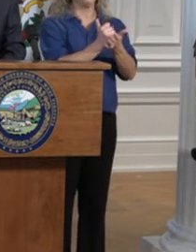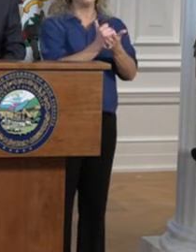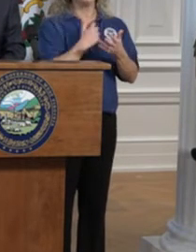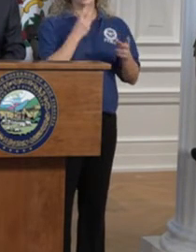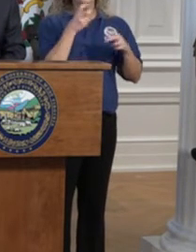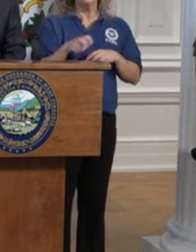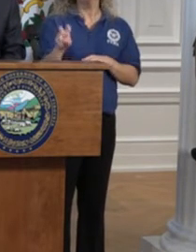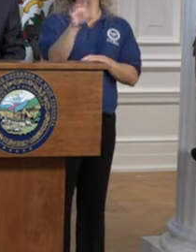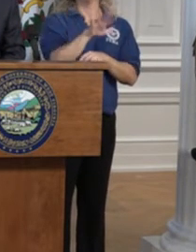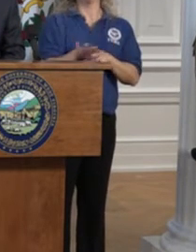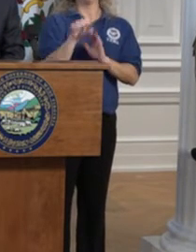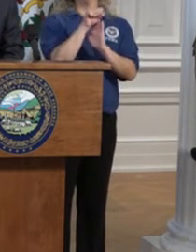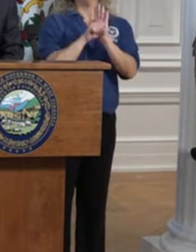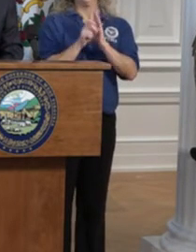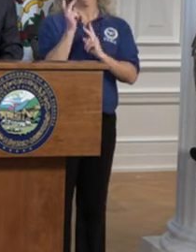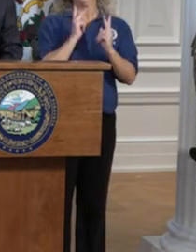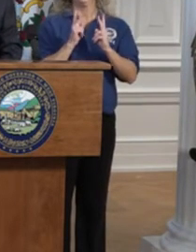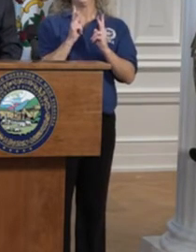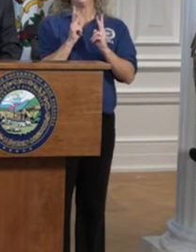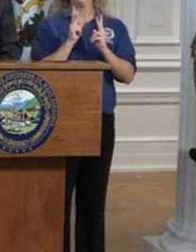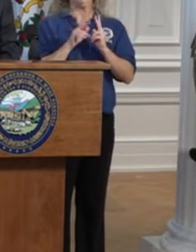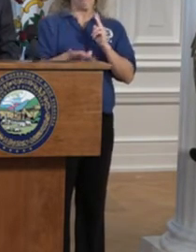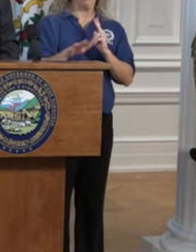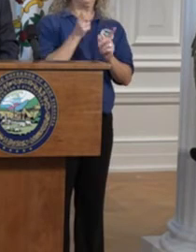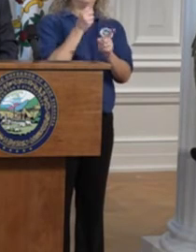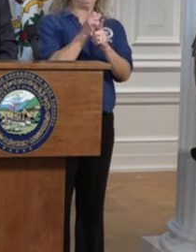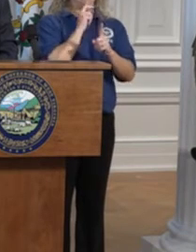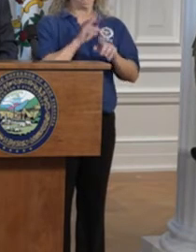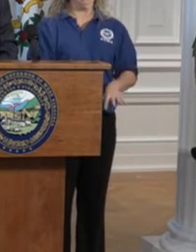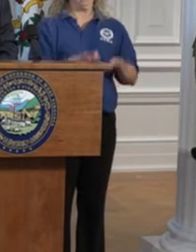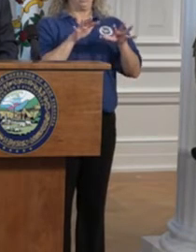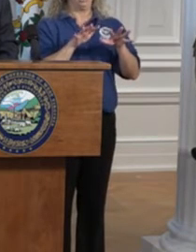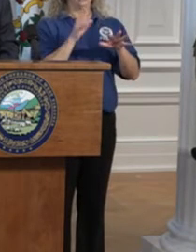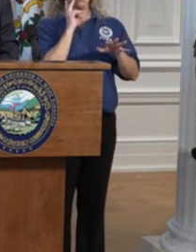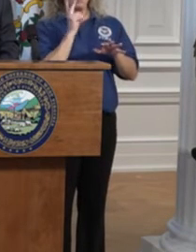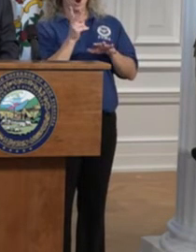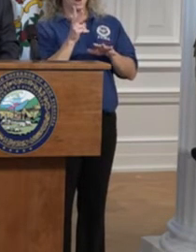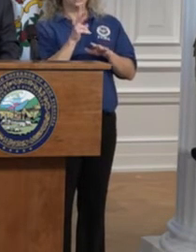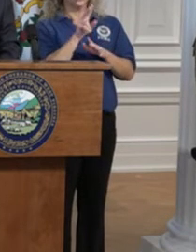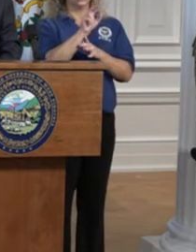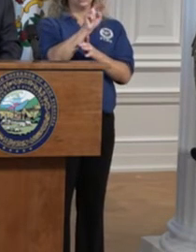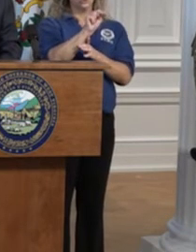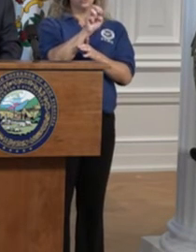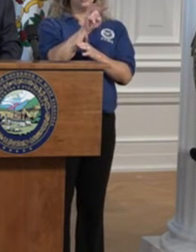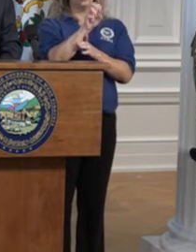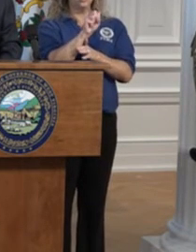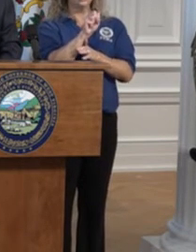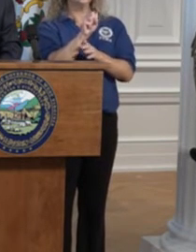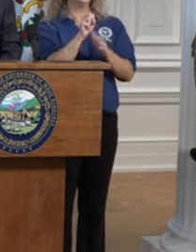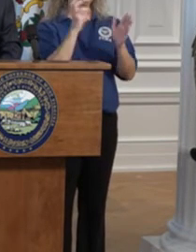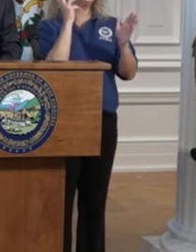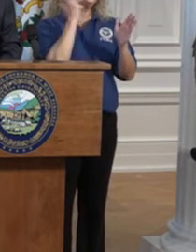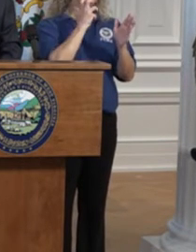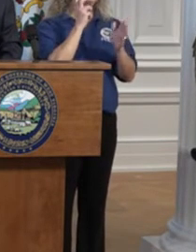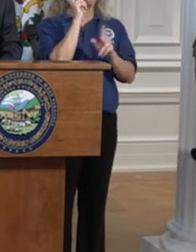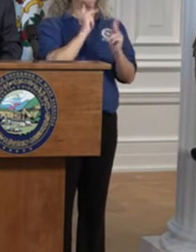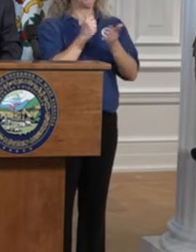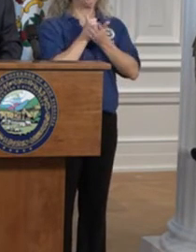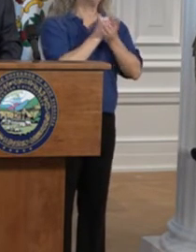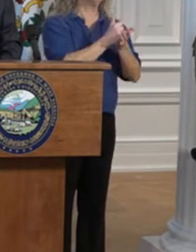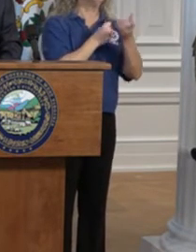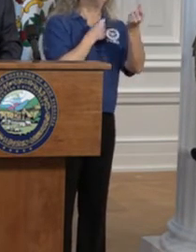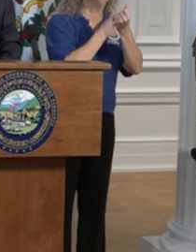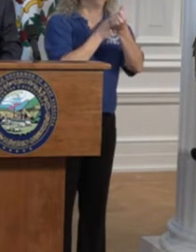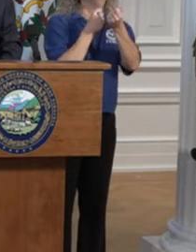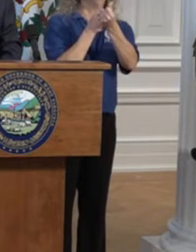traveled across the state, visiting flood-stricken areas and watched coverage, I have been amazed at the outpouring of support from people